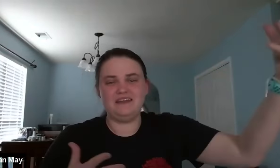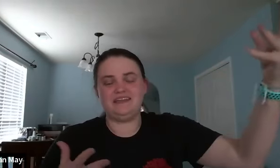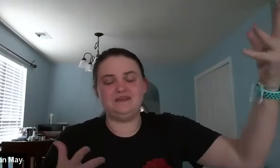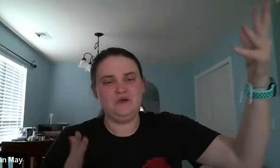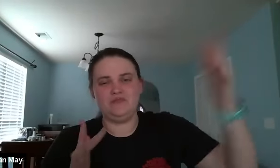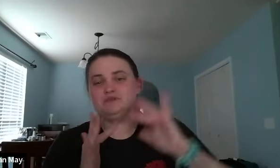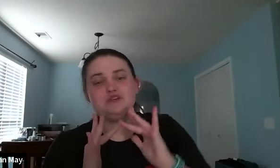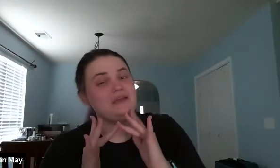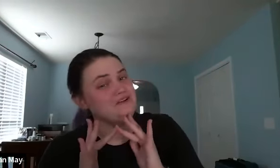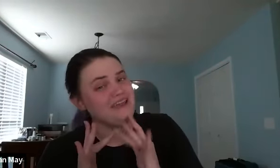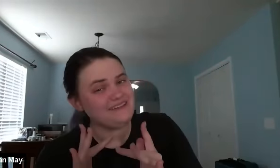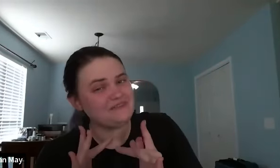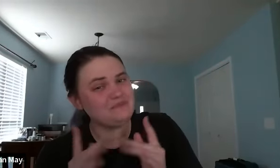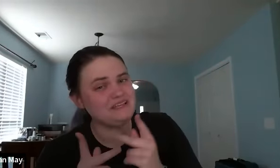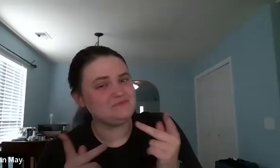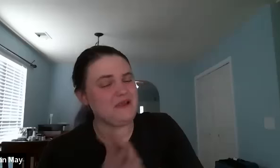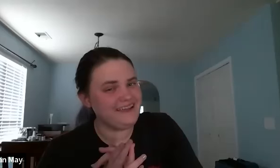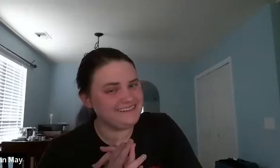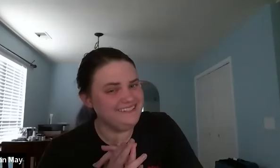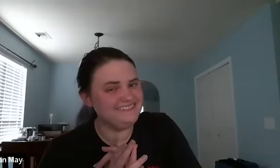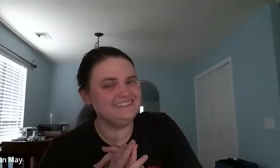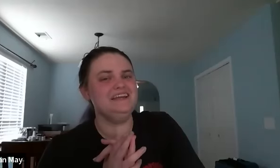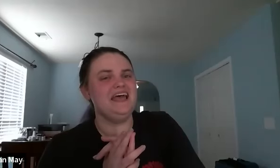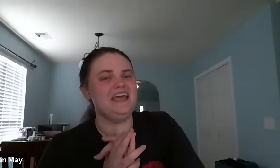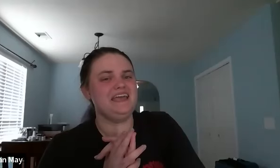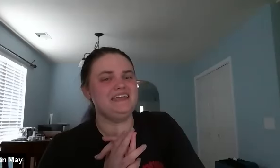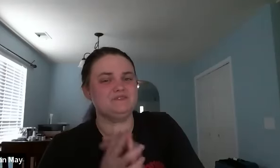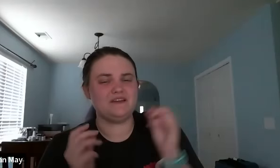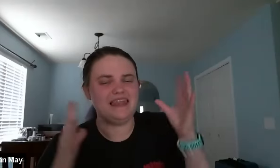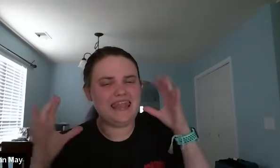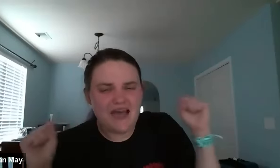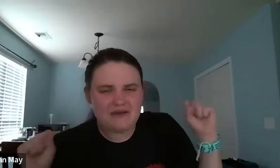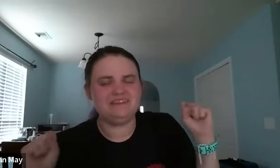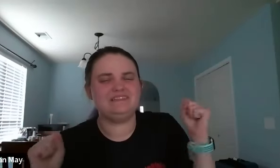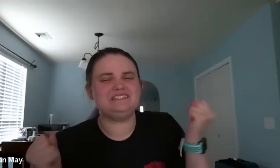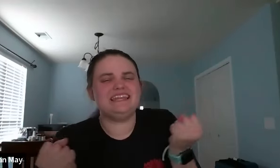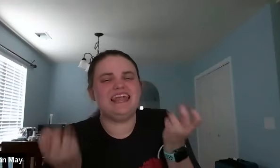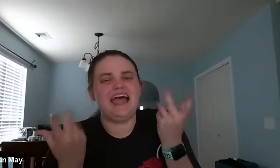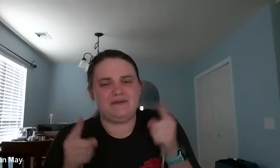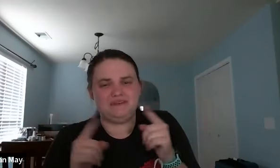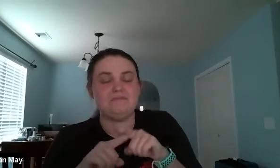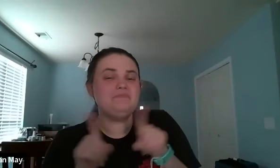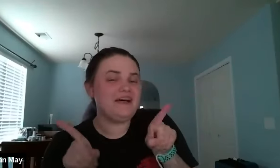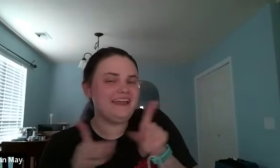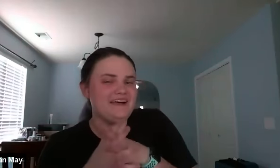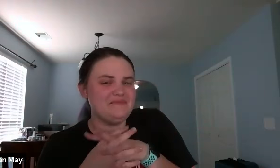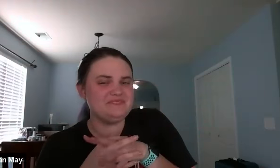and there was no internet at the place we were at. And it was very loud and there's just a lot happening. But